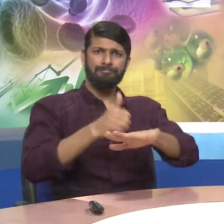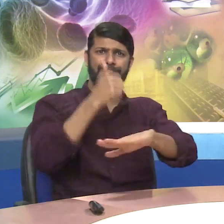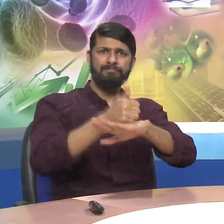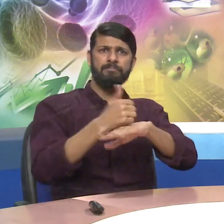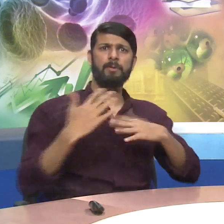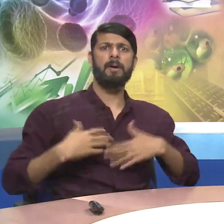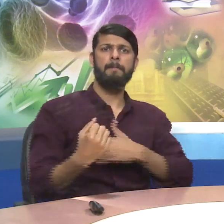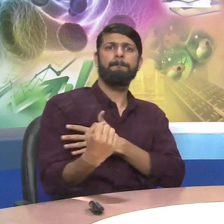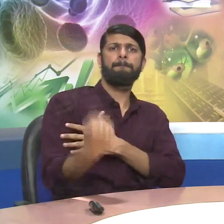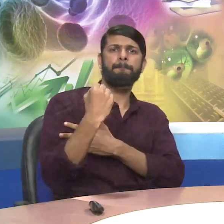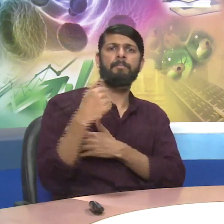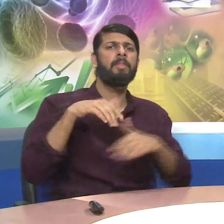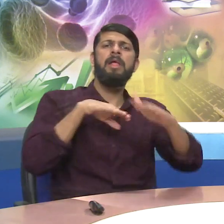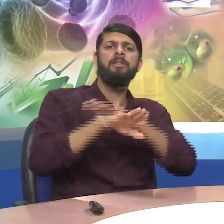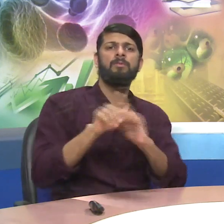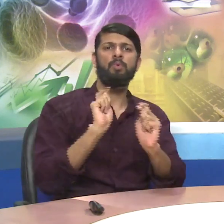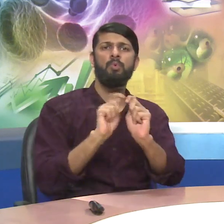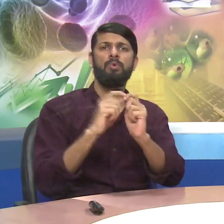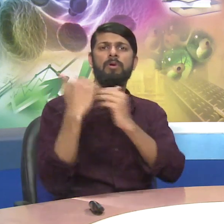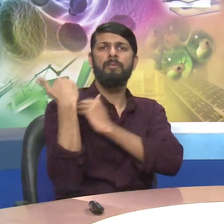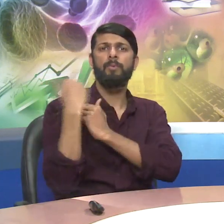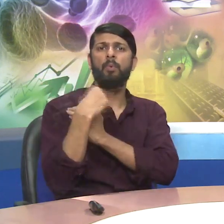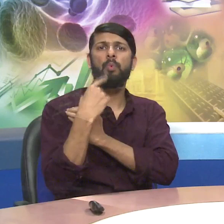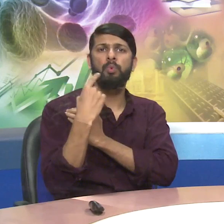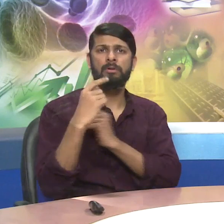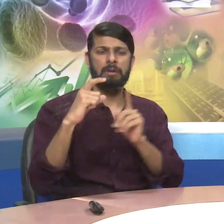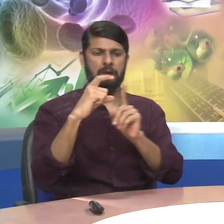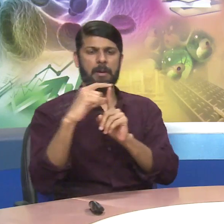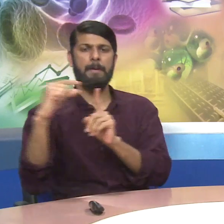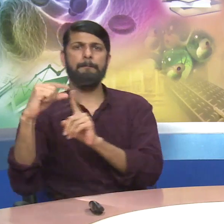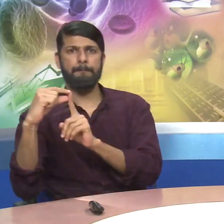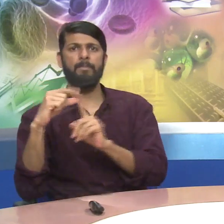fundamental duties, and directive principles of state policy.